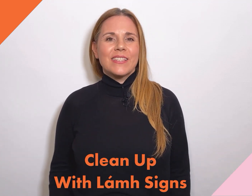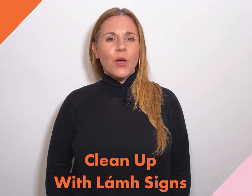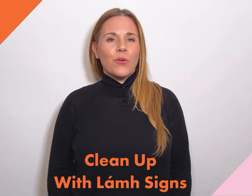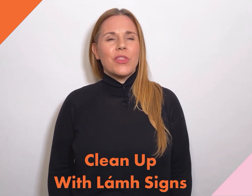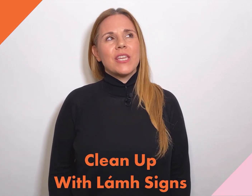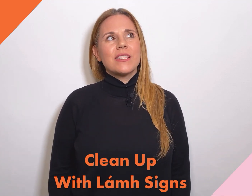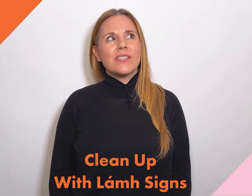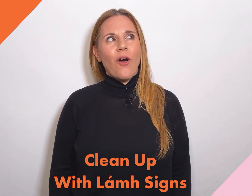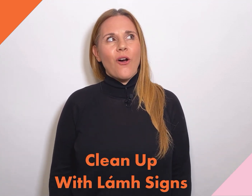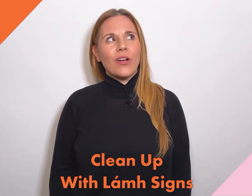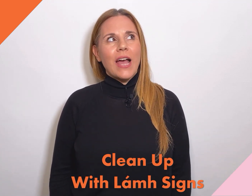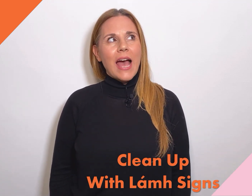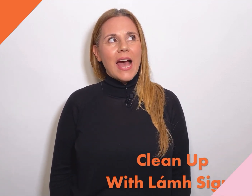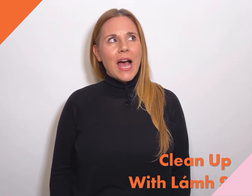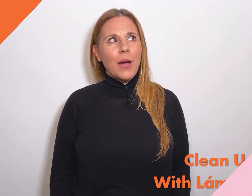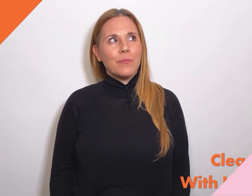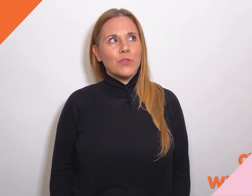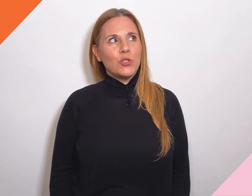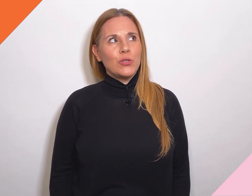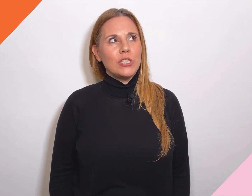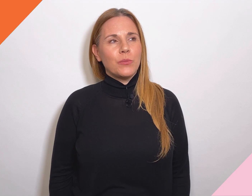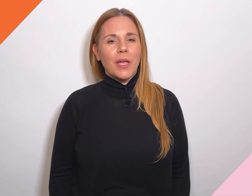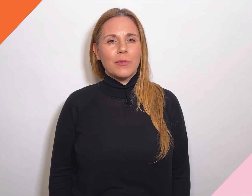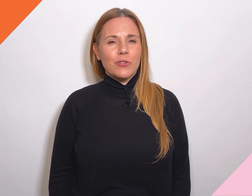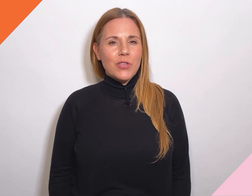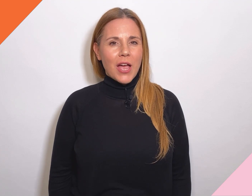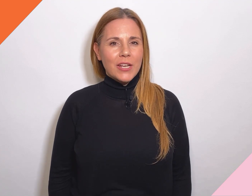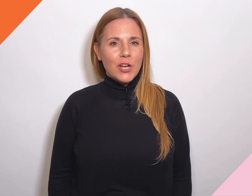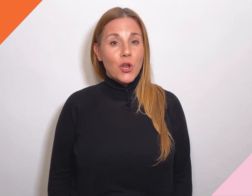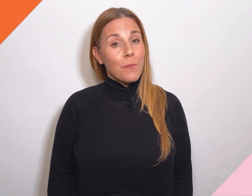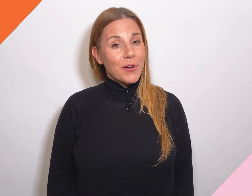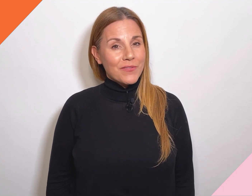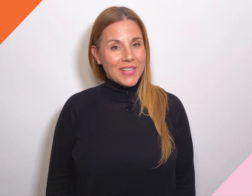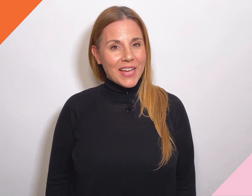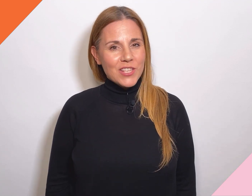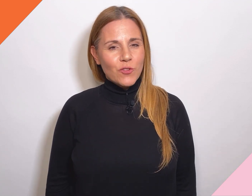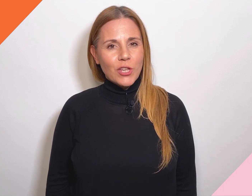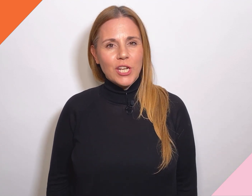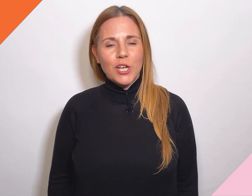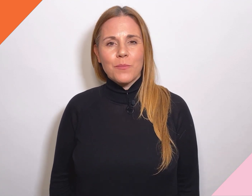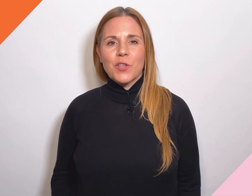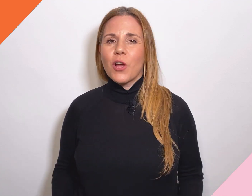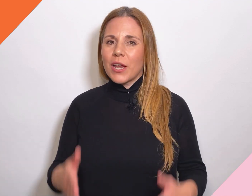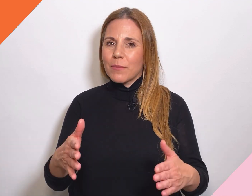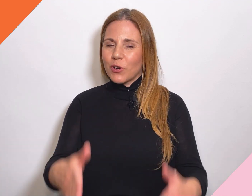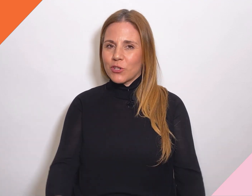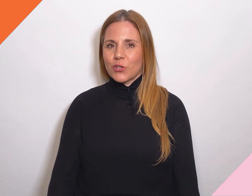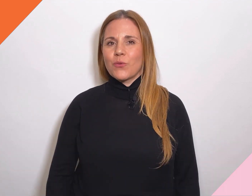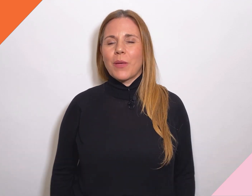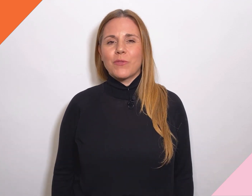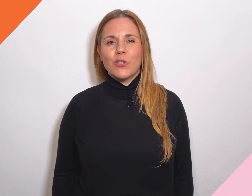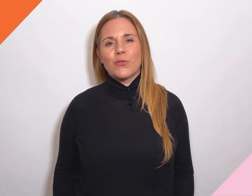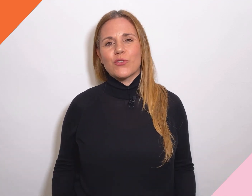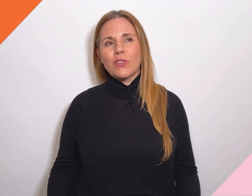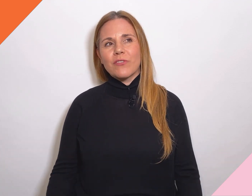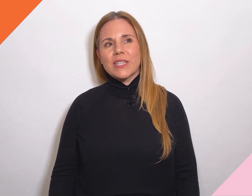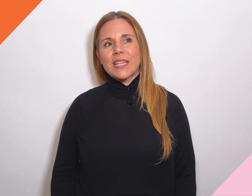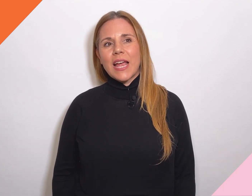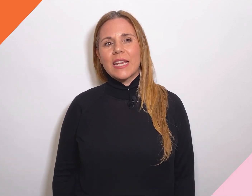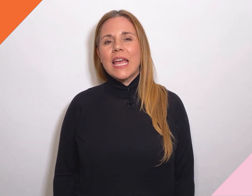So this song, you need to be able to sign a number of signs for the clean up song, and I'm going to show them to you. So the first sign